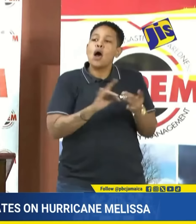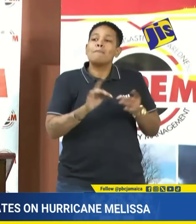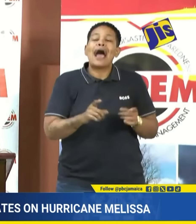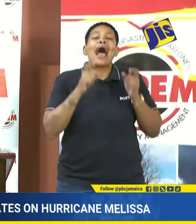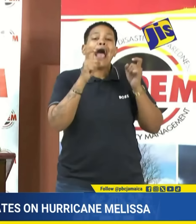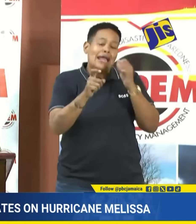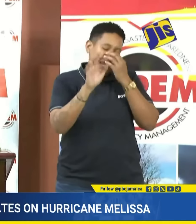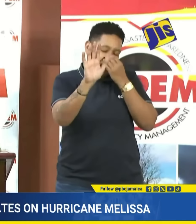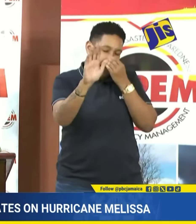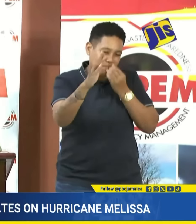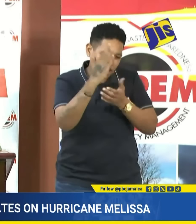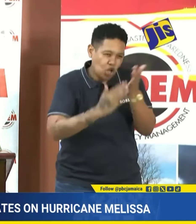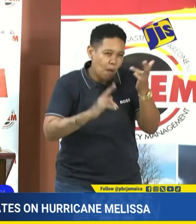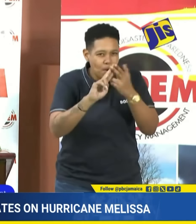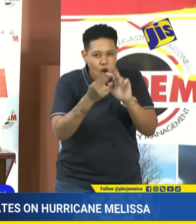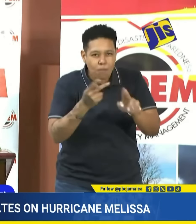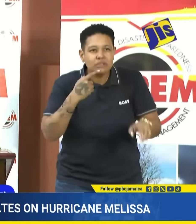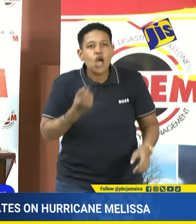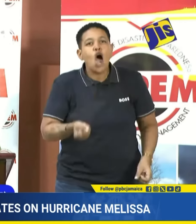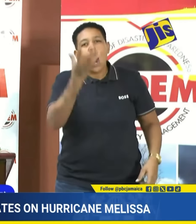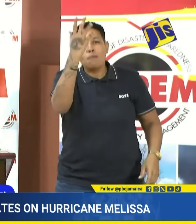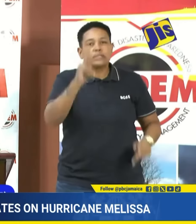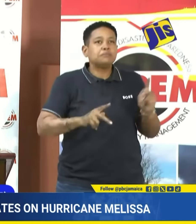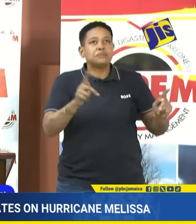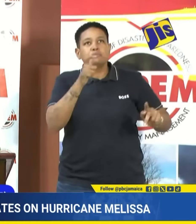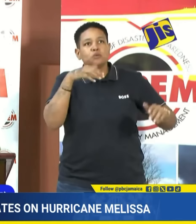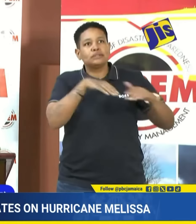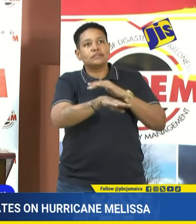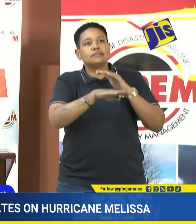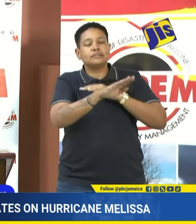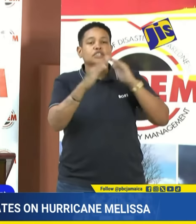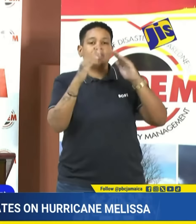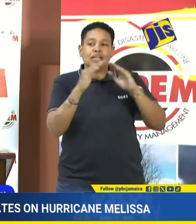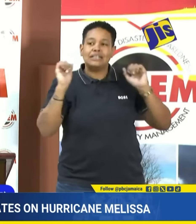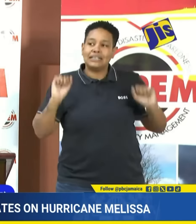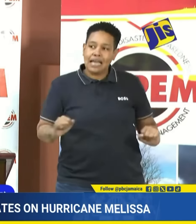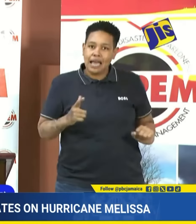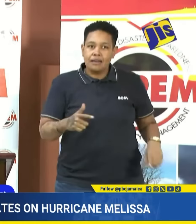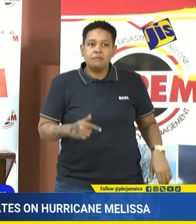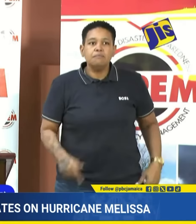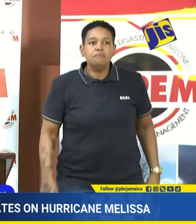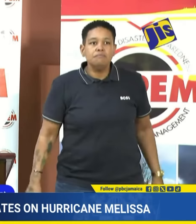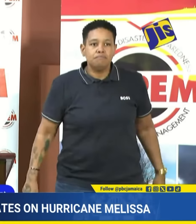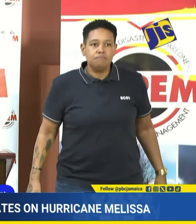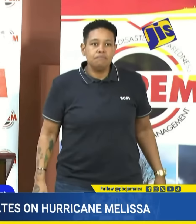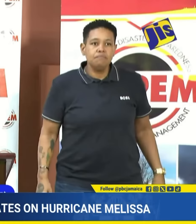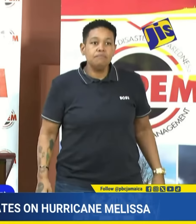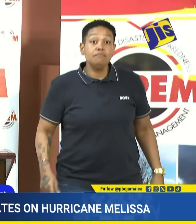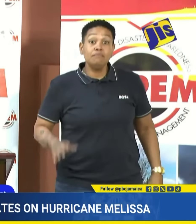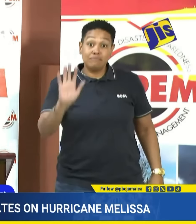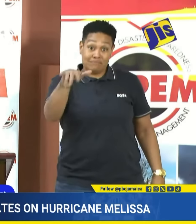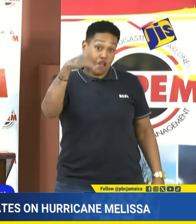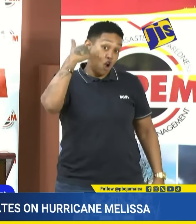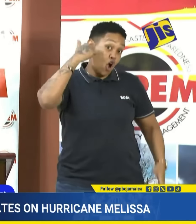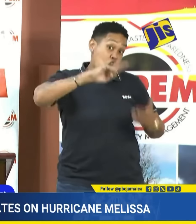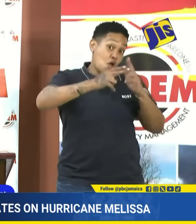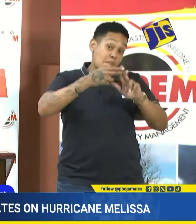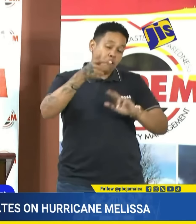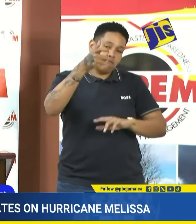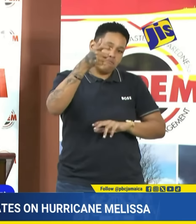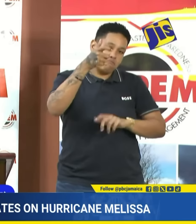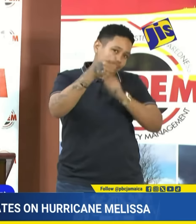give some numbers that persons can make contact. It